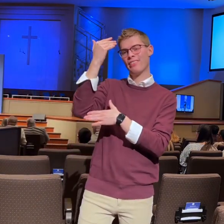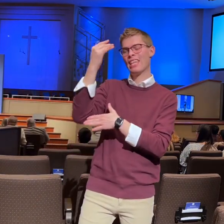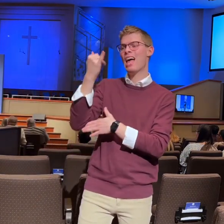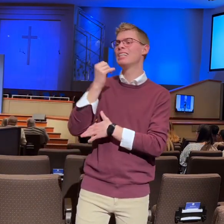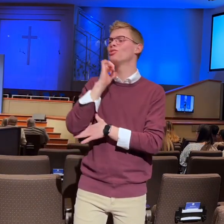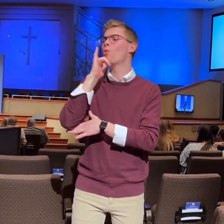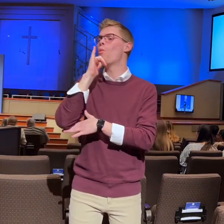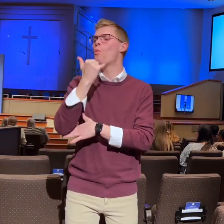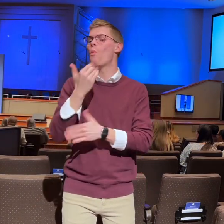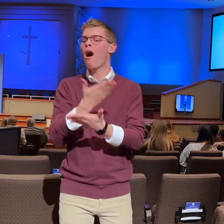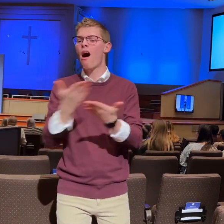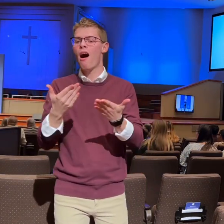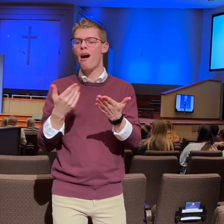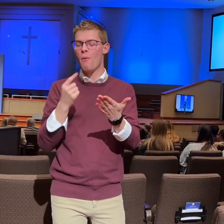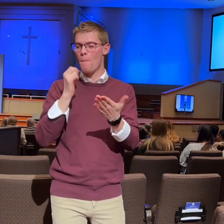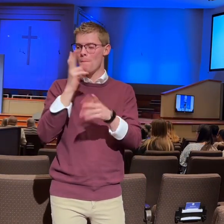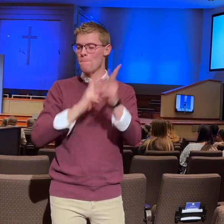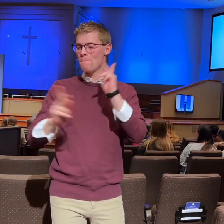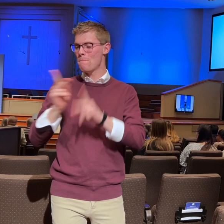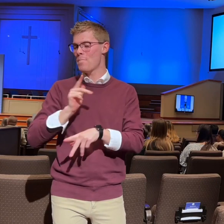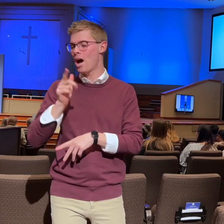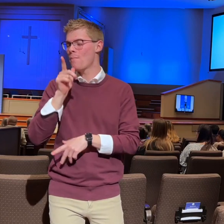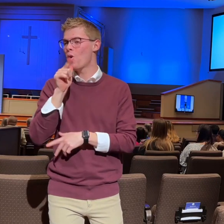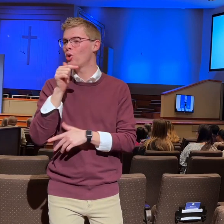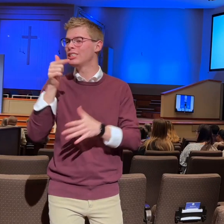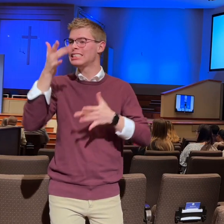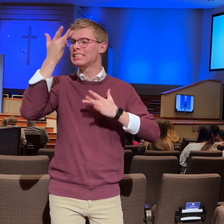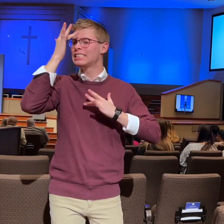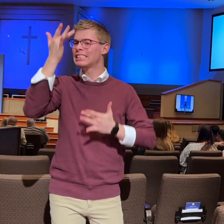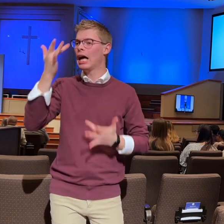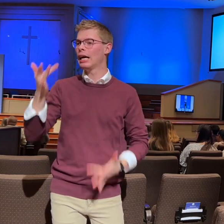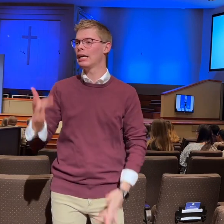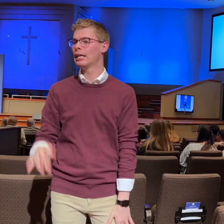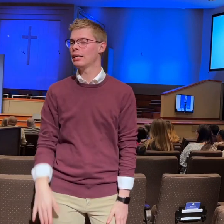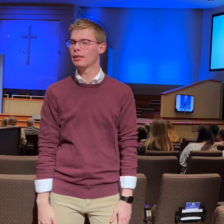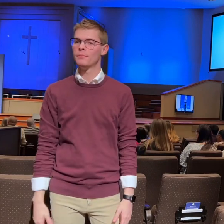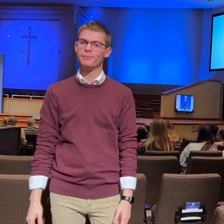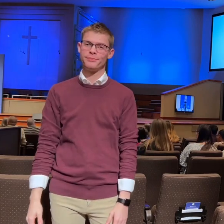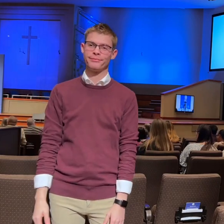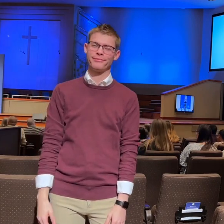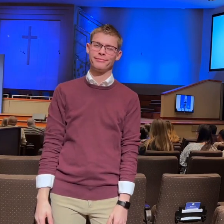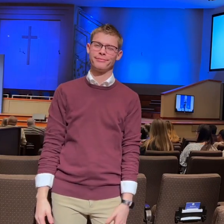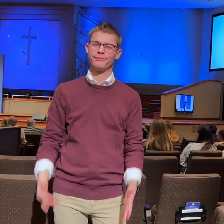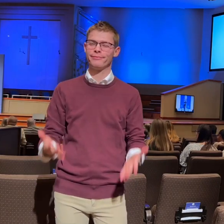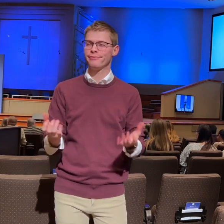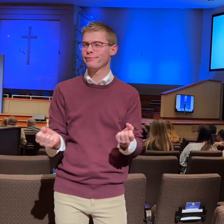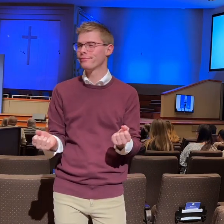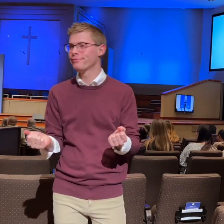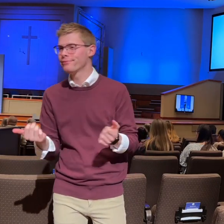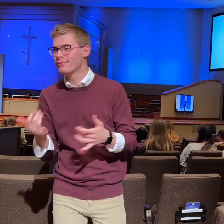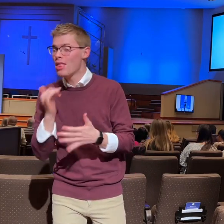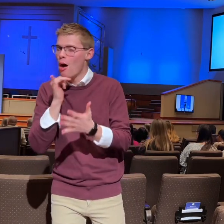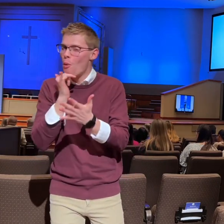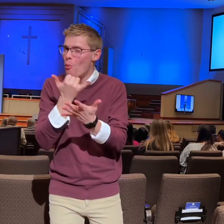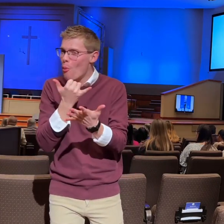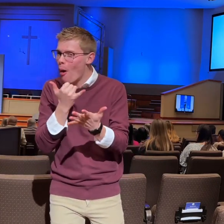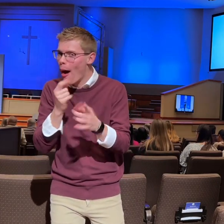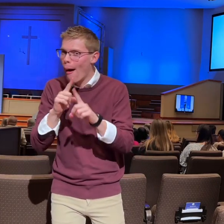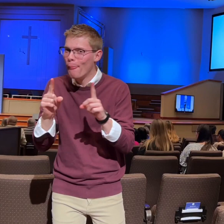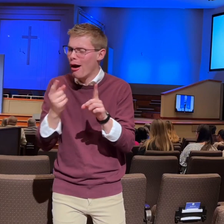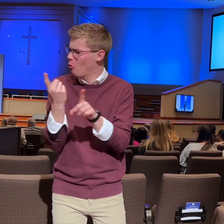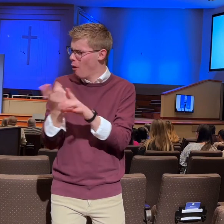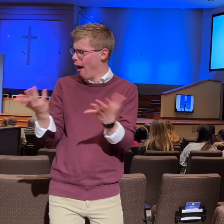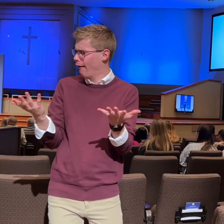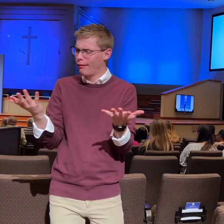sick. Now you've got to think about it phonetically, false doctrine, but some of you will get it later. Now false doctrine, let me tell you something.